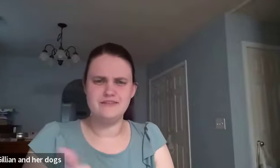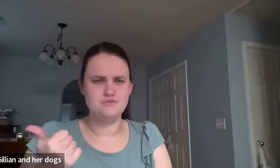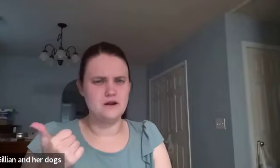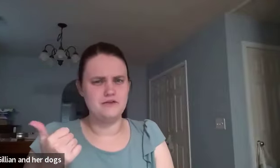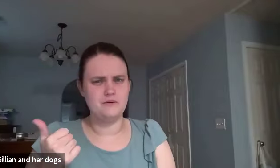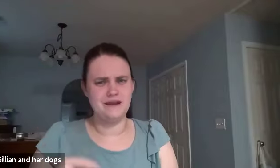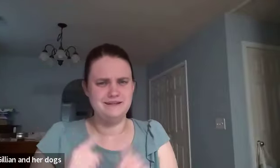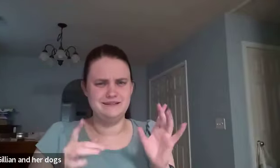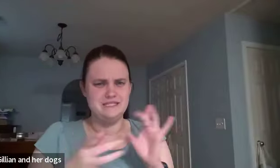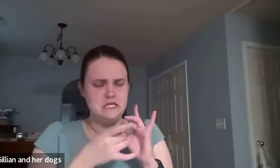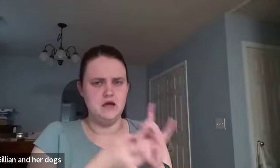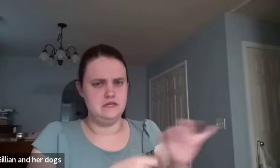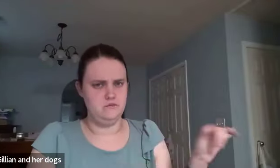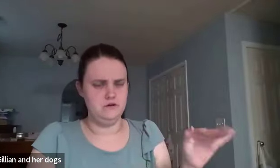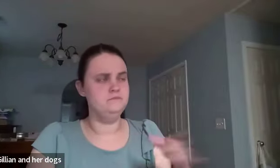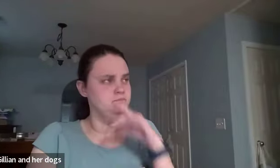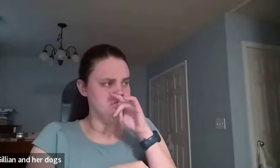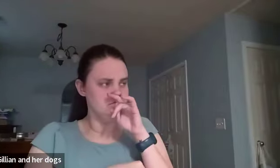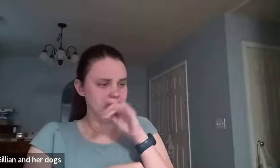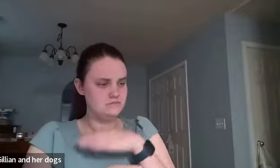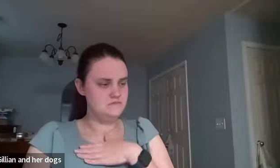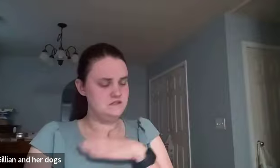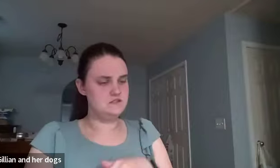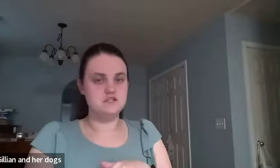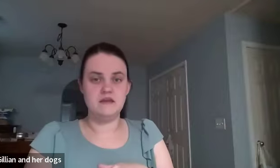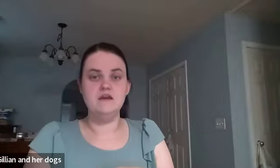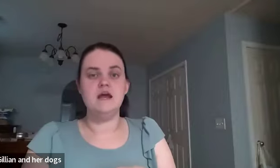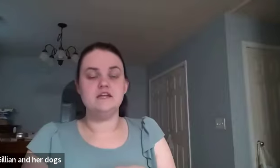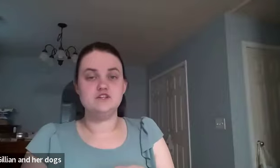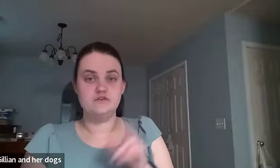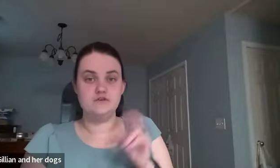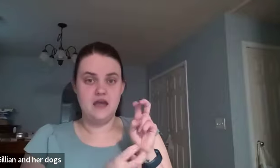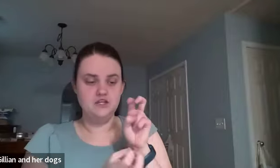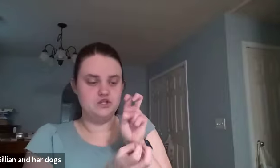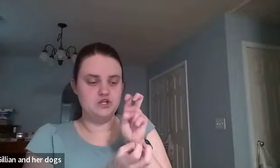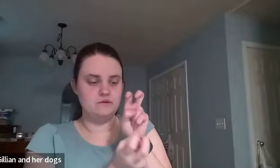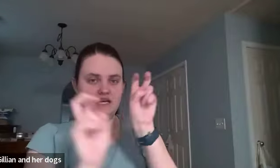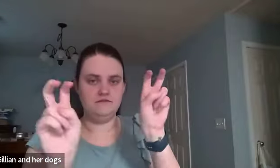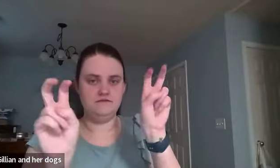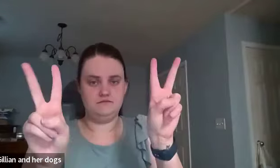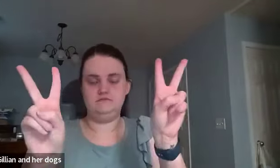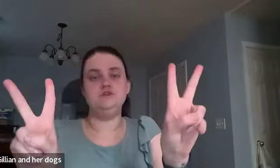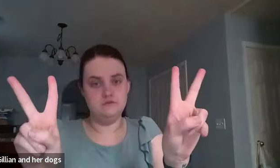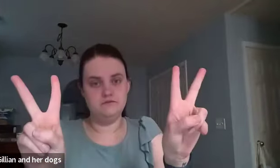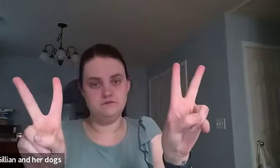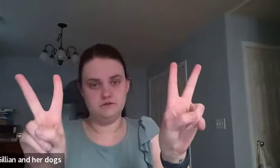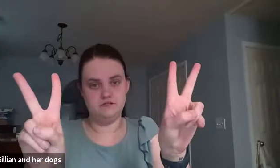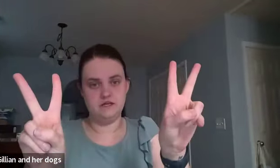think there's one other one, but it's not that one. Excuse me. And so for that, you're going to have two twos